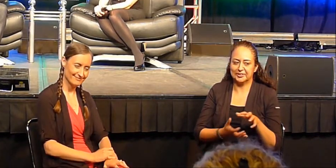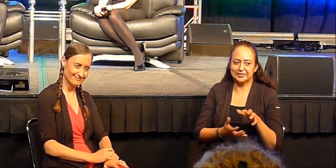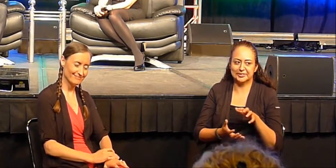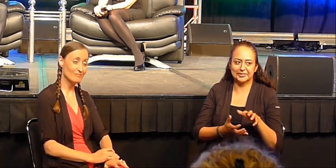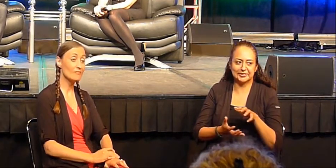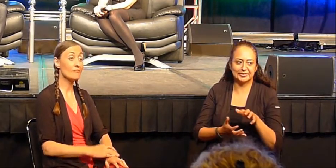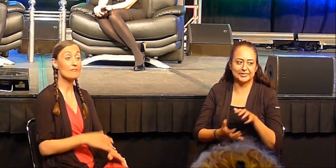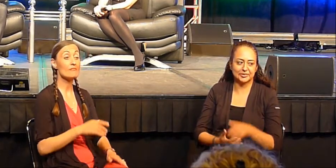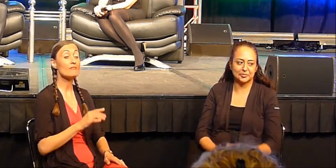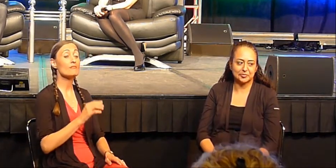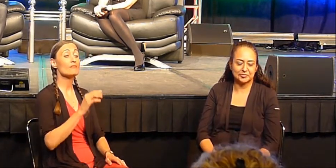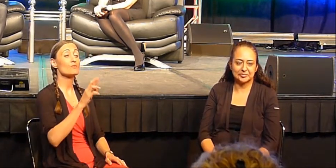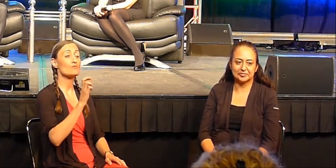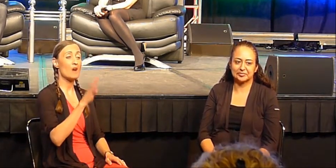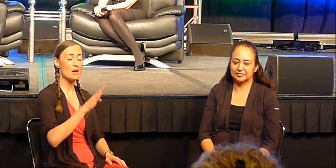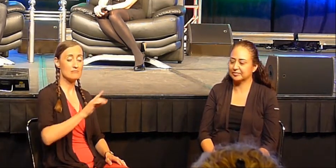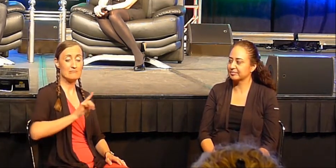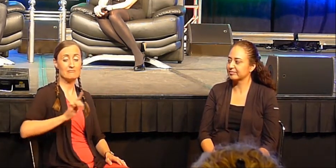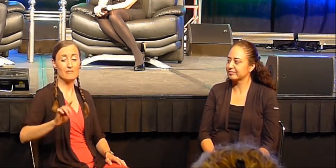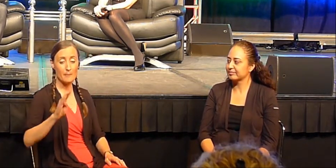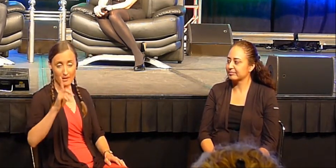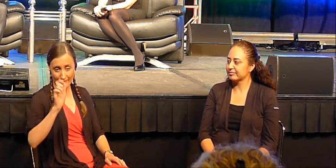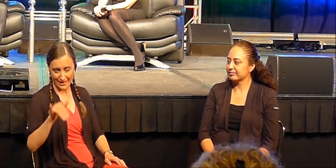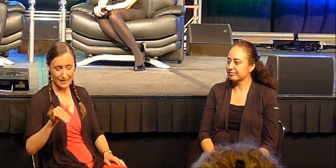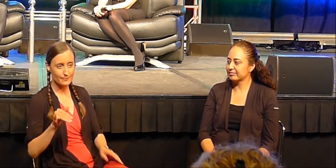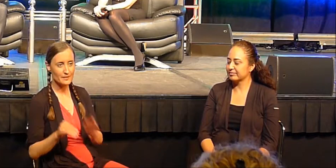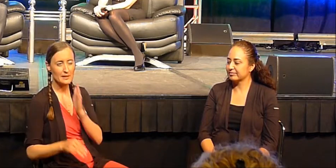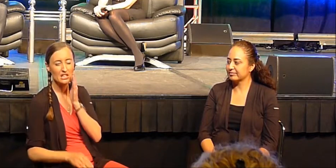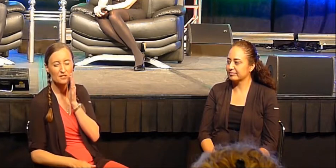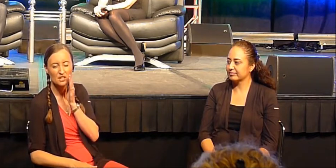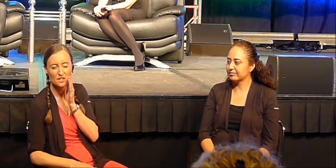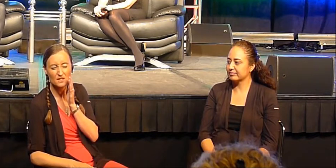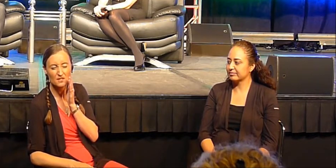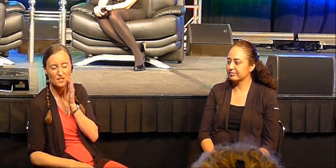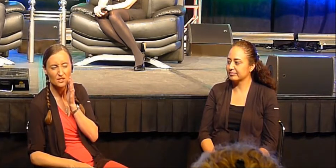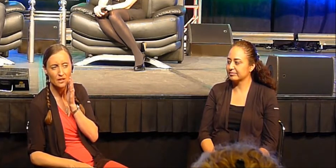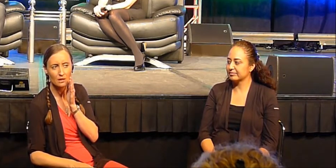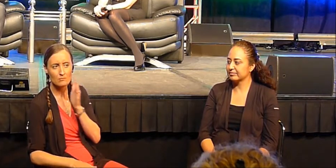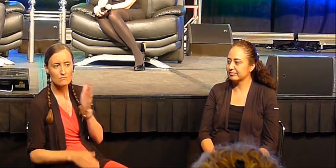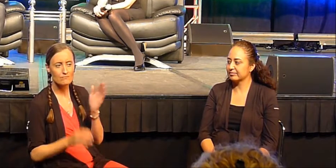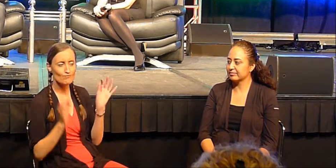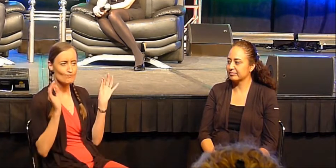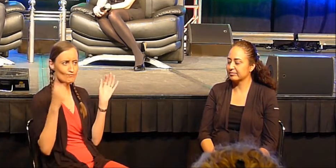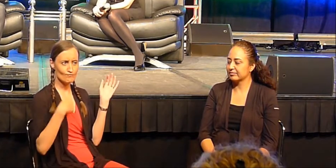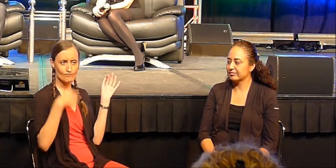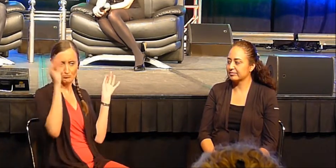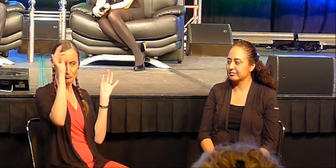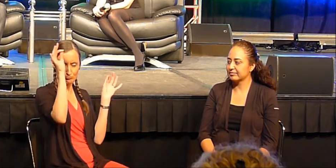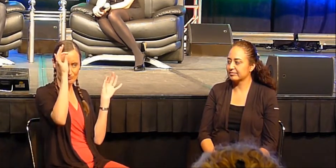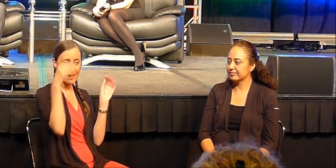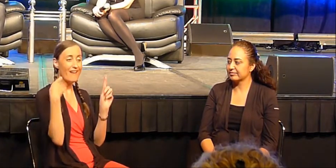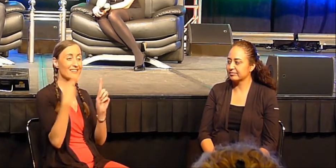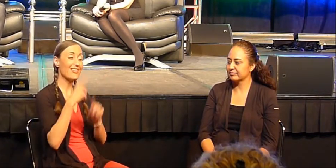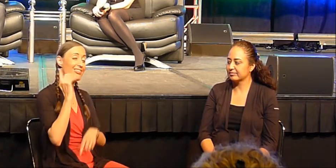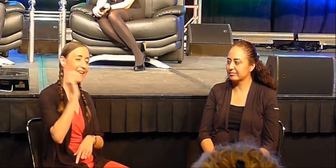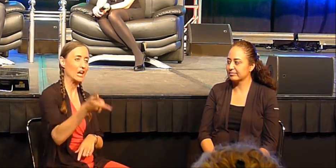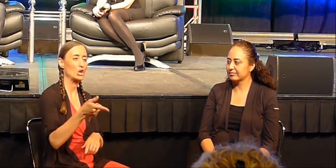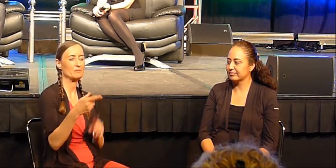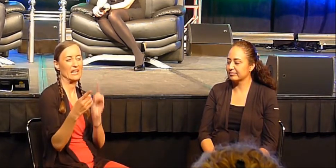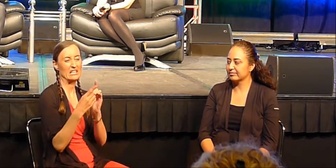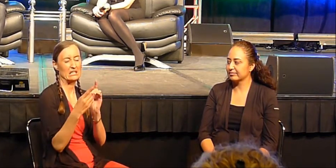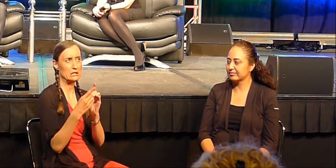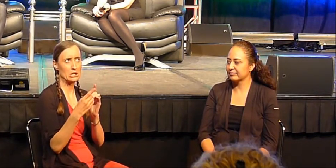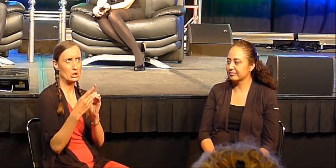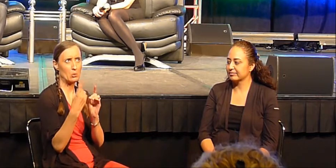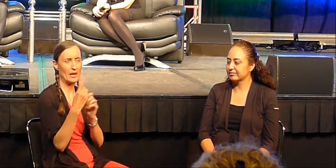Then he walked over to Billy and he whispered something in his ear. I didn't find out until I had dinner with Rob Reiner about